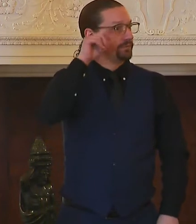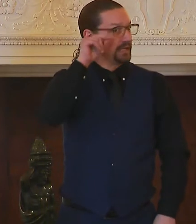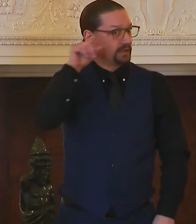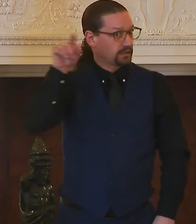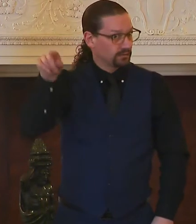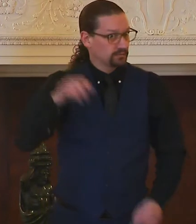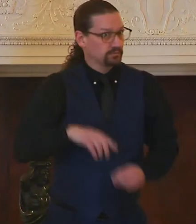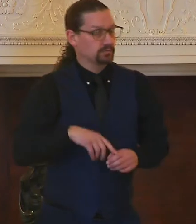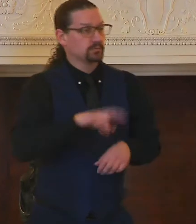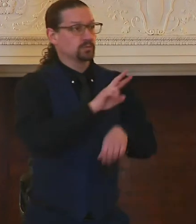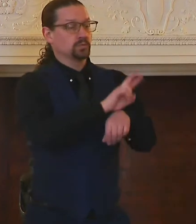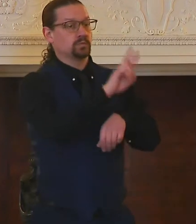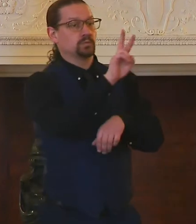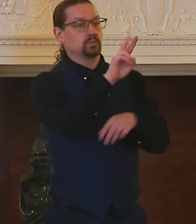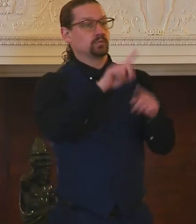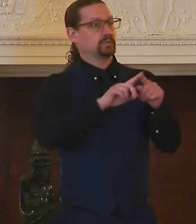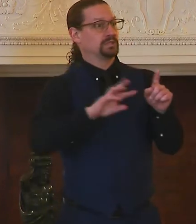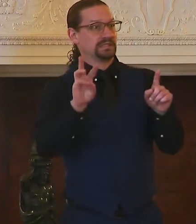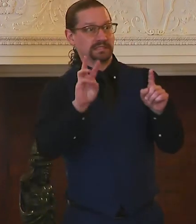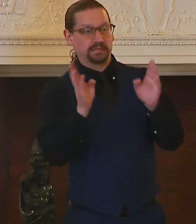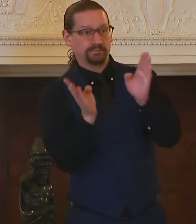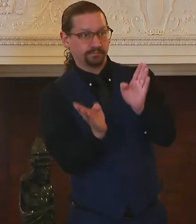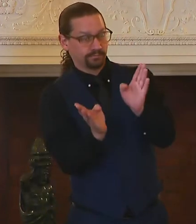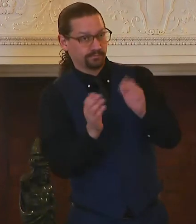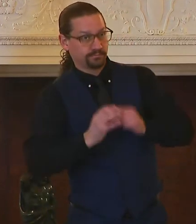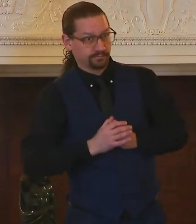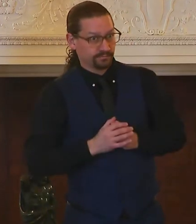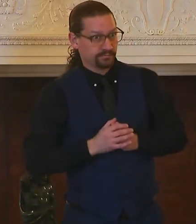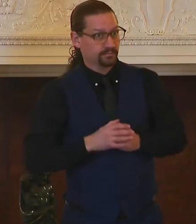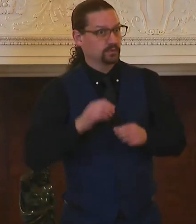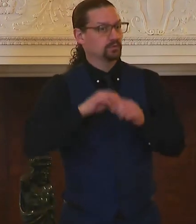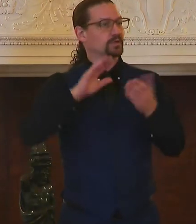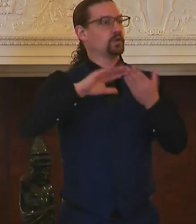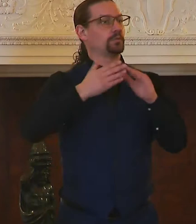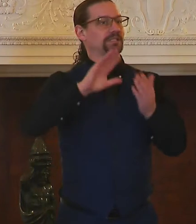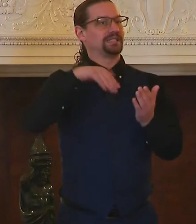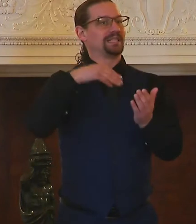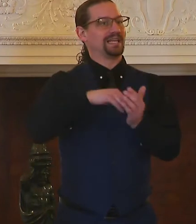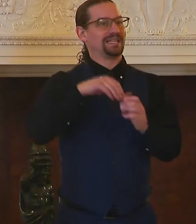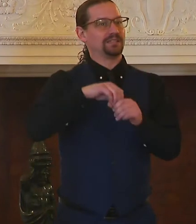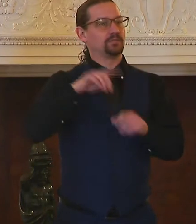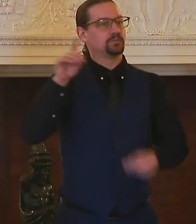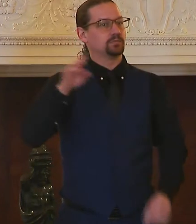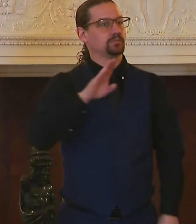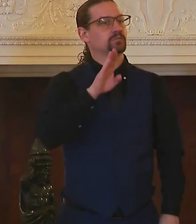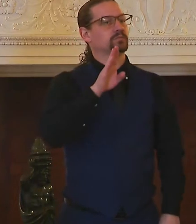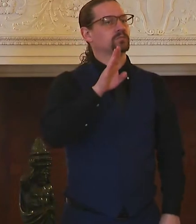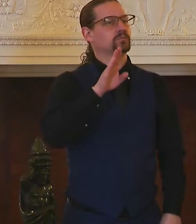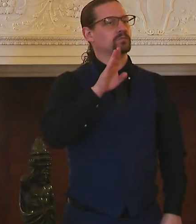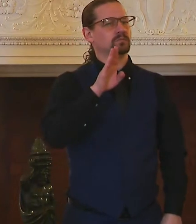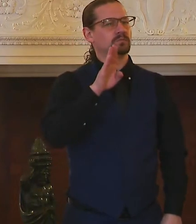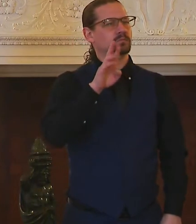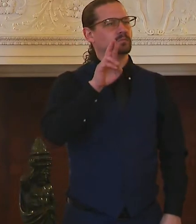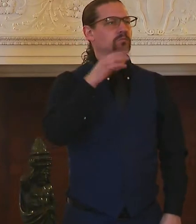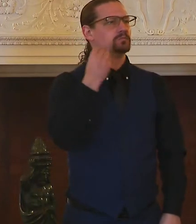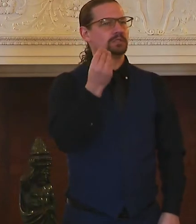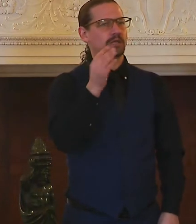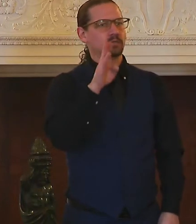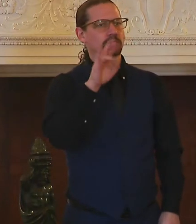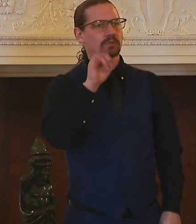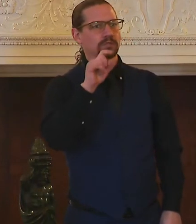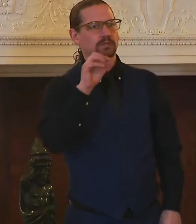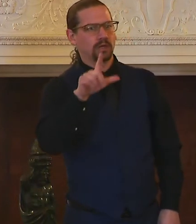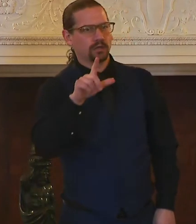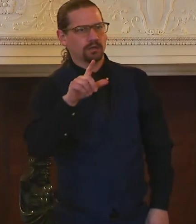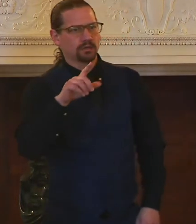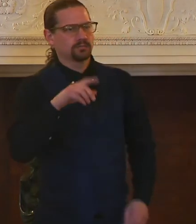p.m. at the Swift Community Center in East Greenwich, and from 3 to 5:45